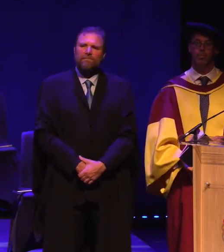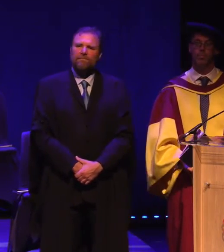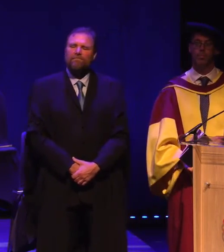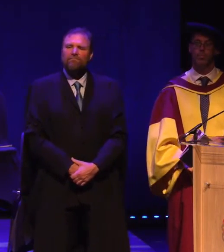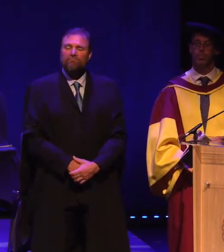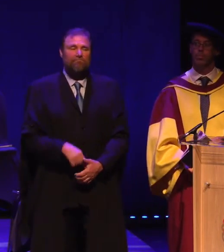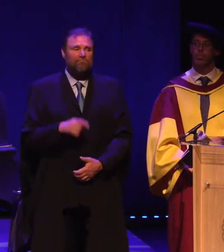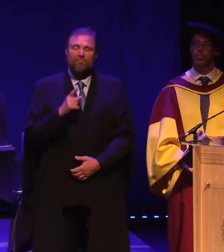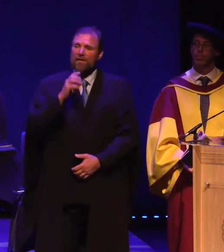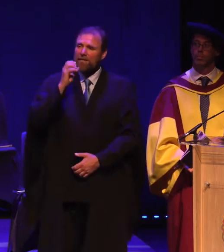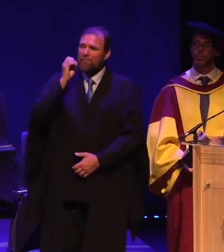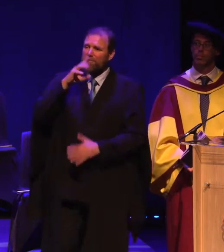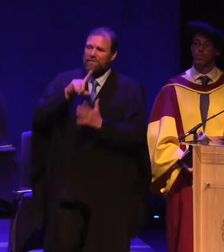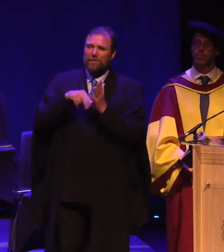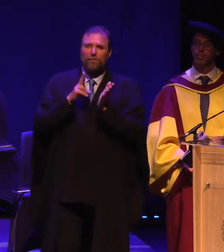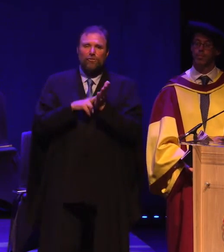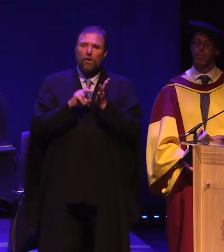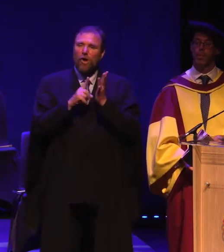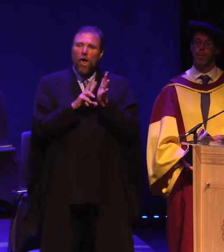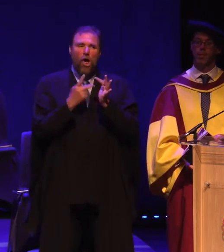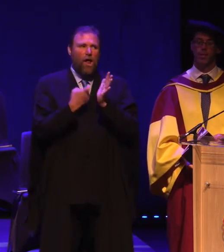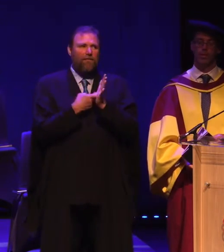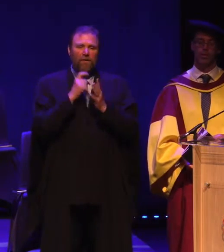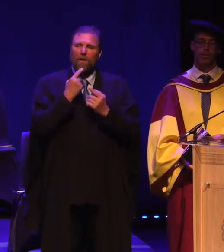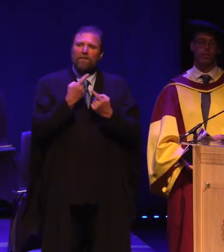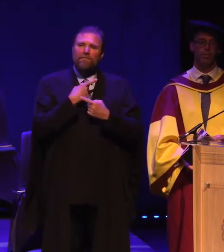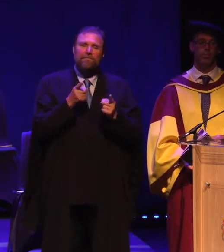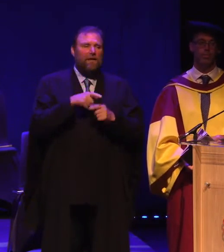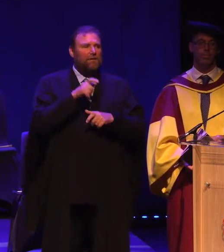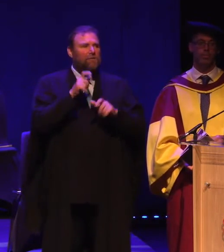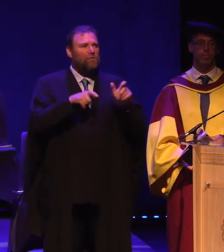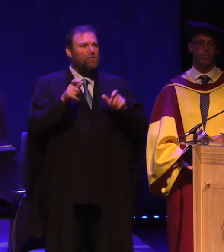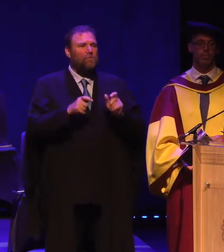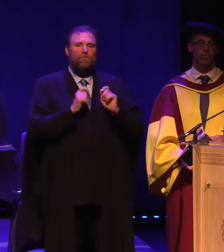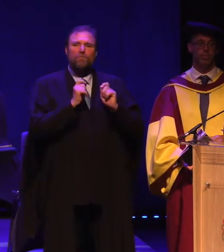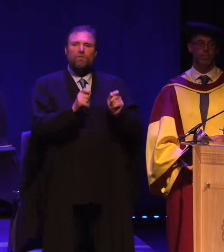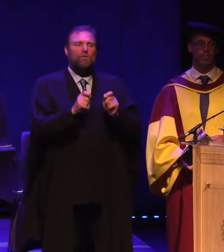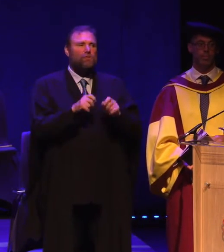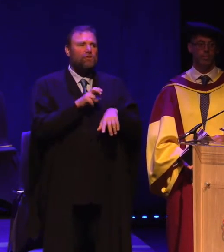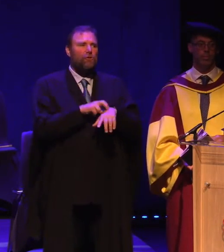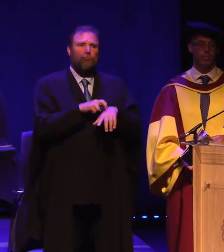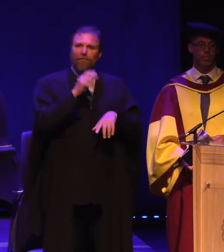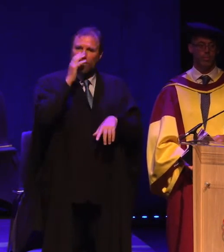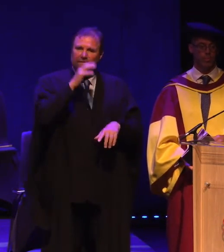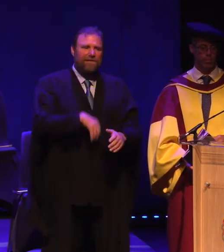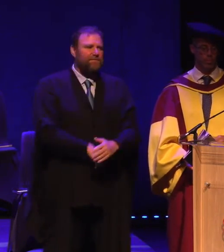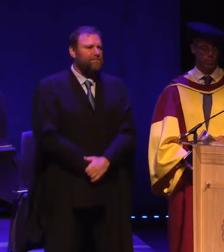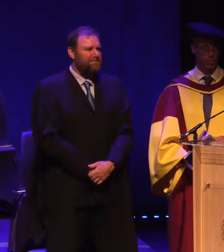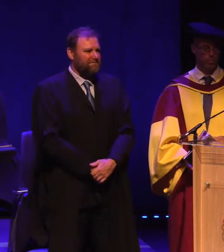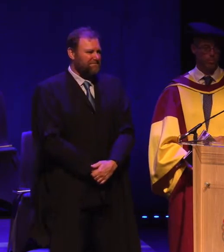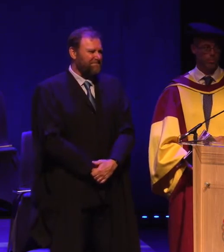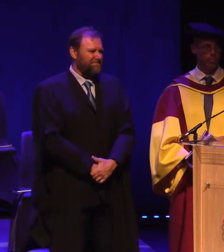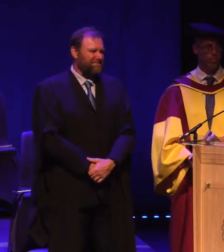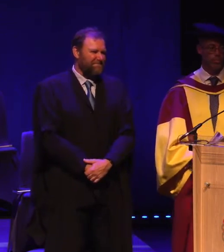Professor John Oliver will announce a student being awarded Doctor of Philosophy.